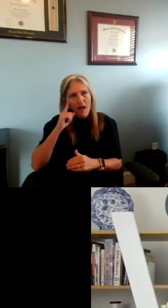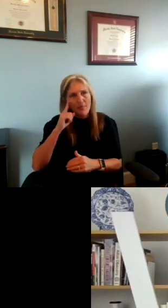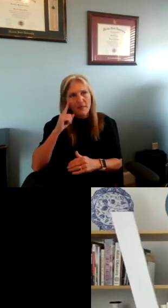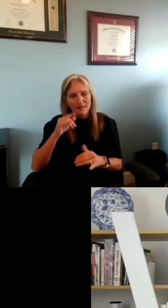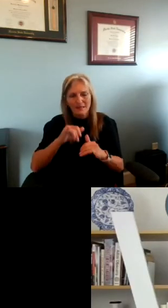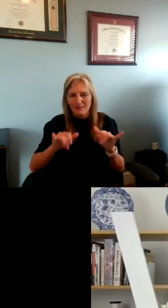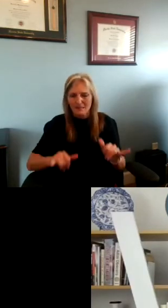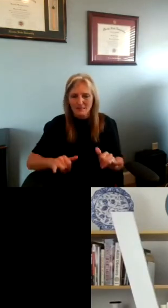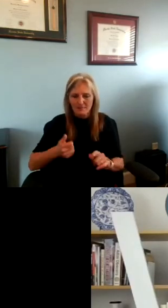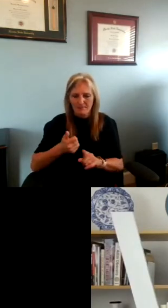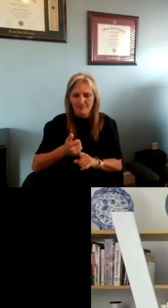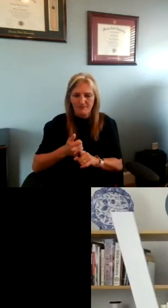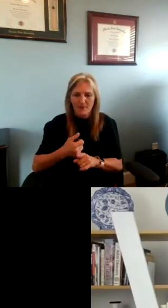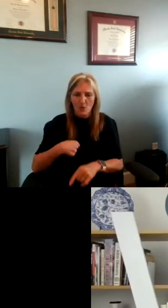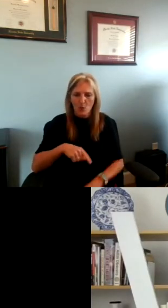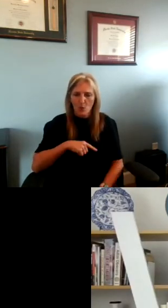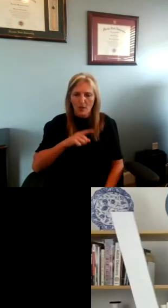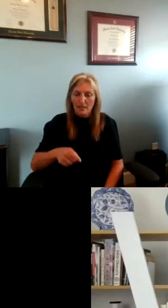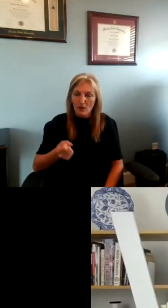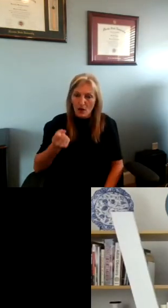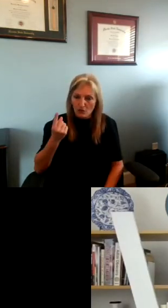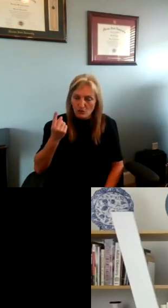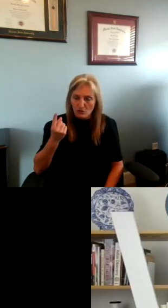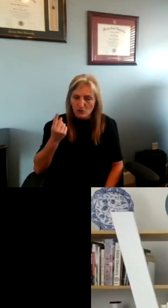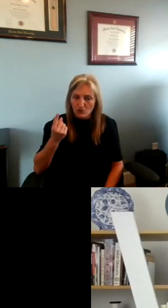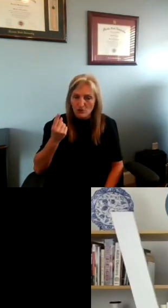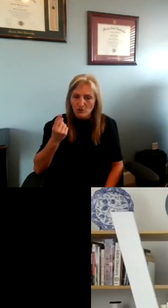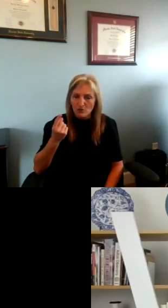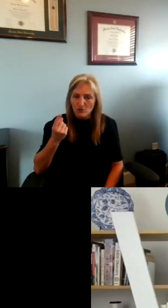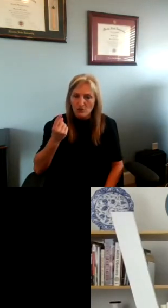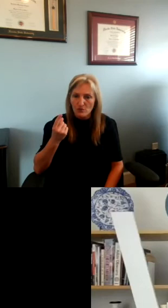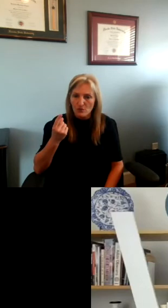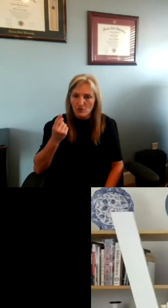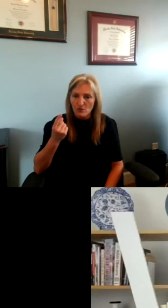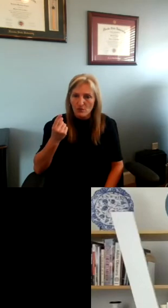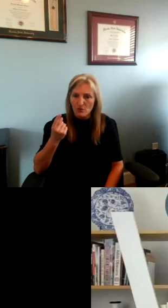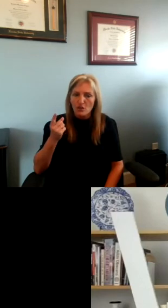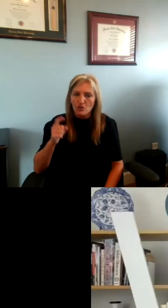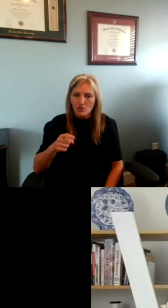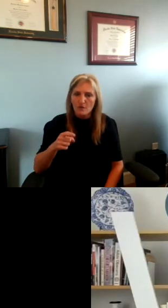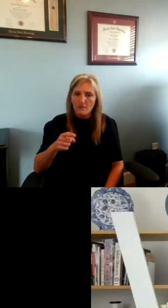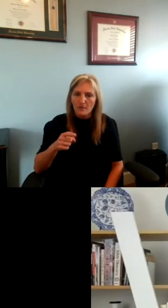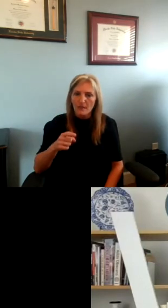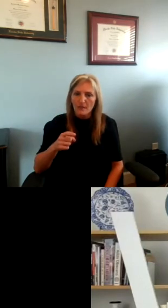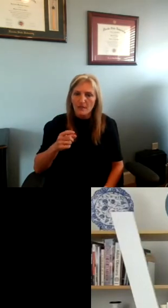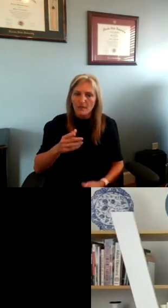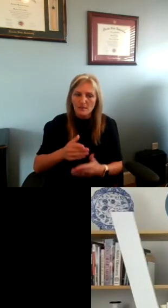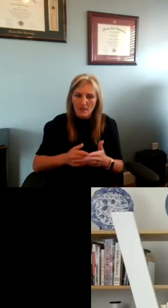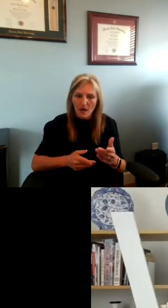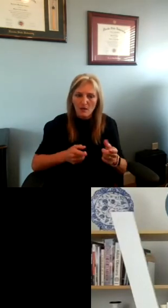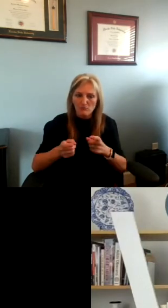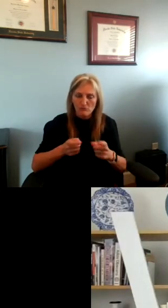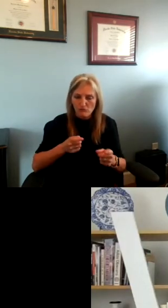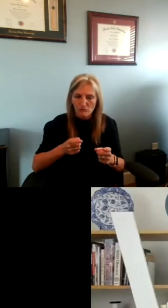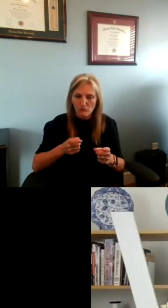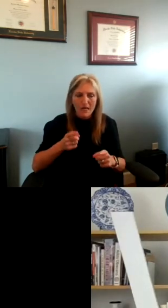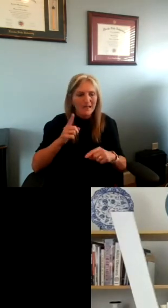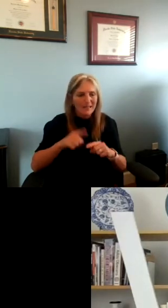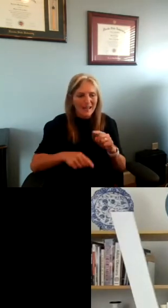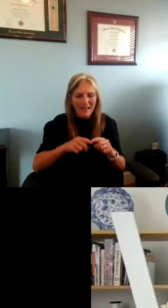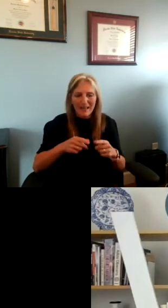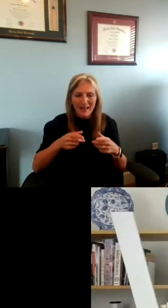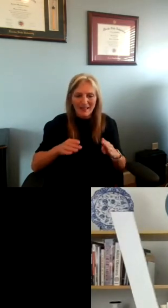we need to understand that there need to be levers of control, that it can't be a system run